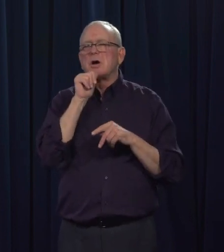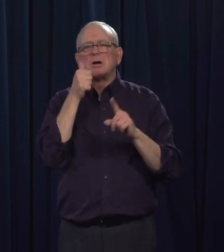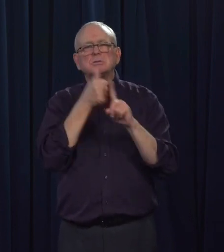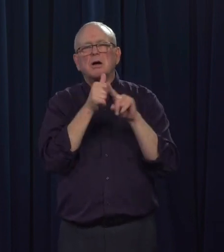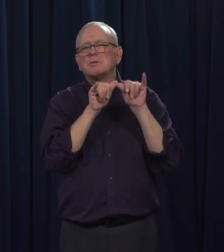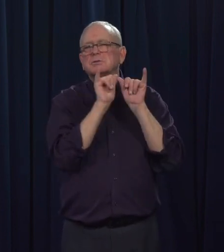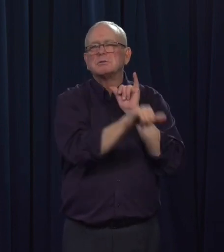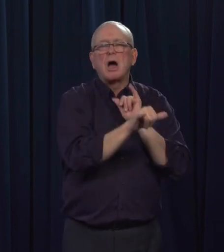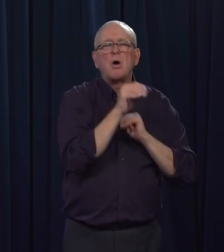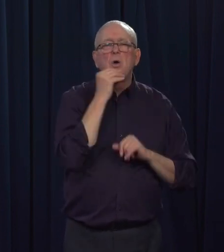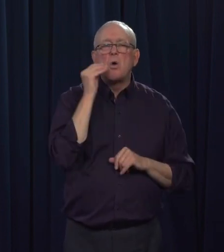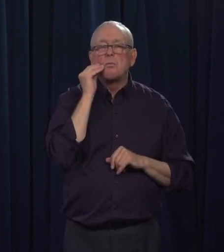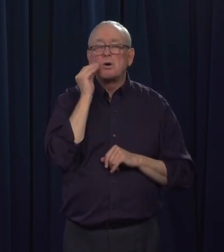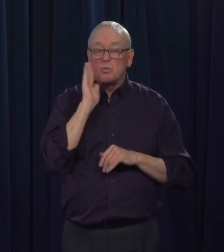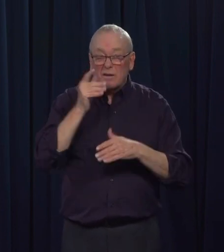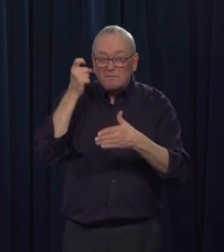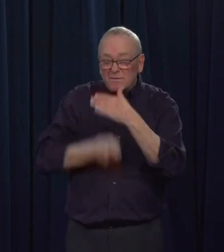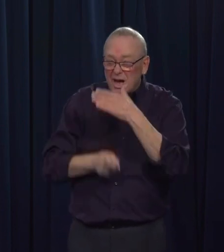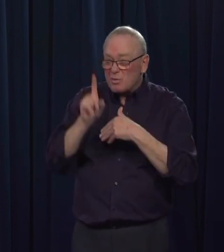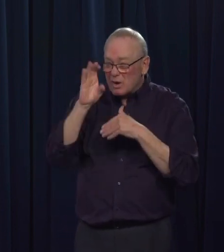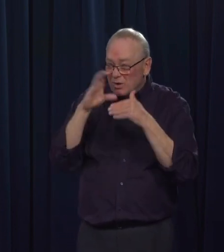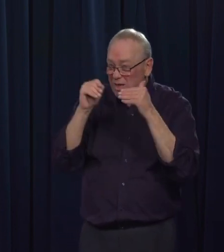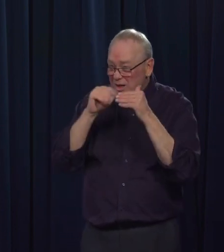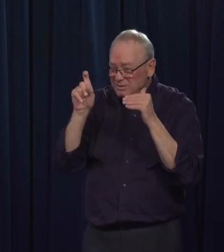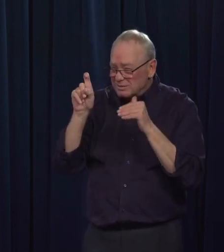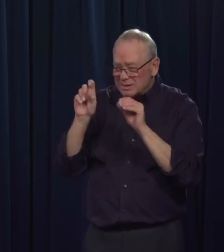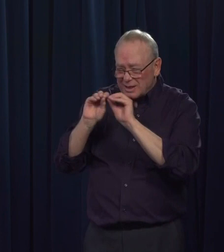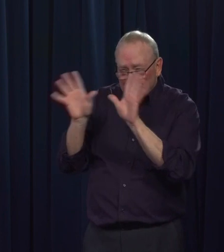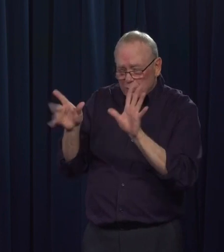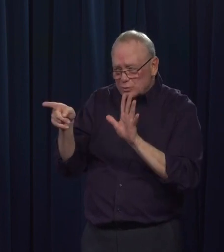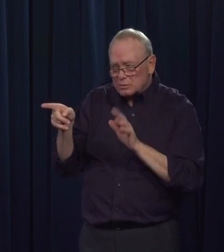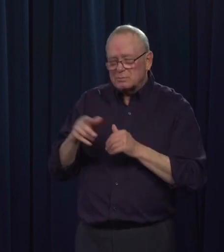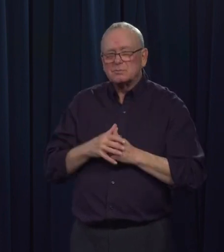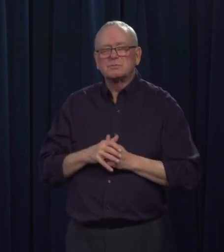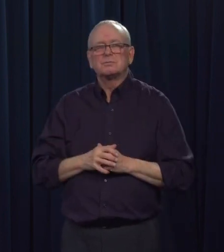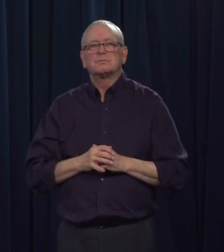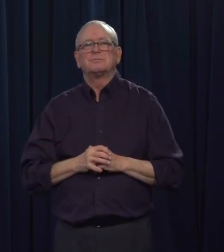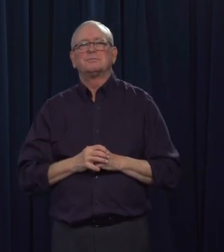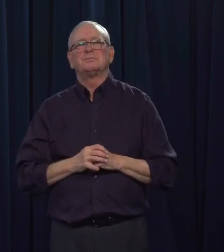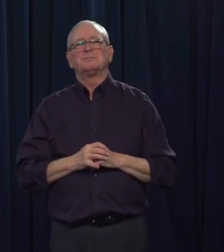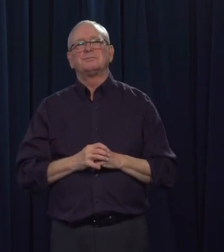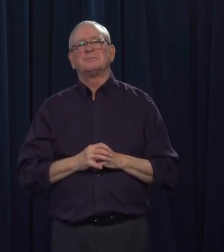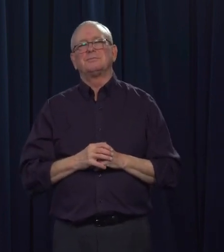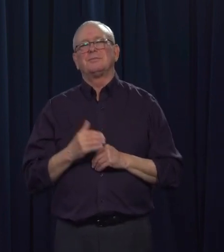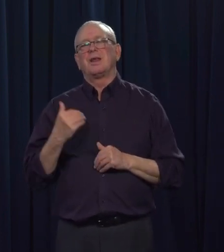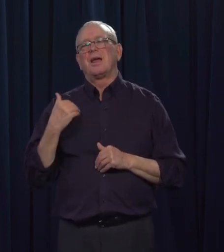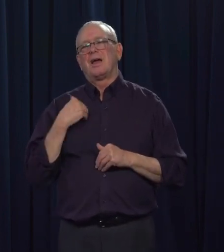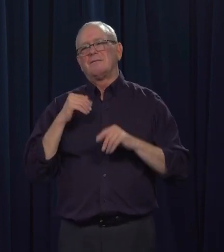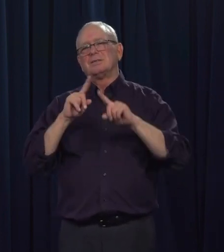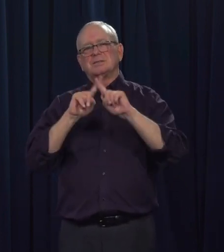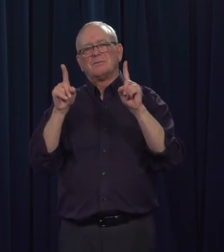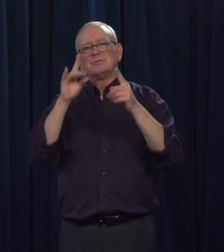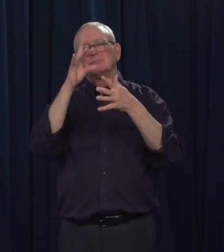with respect to the different measures that we've put in place. And so